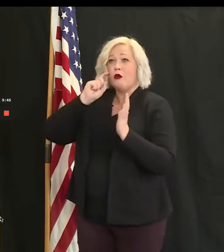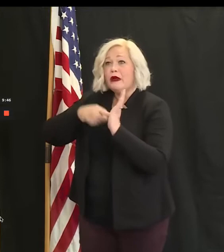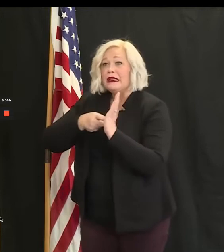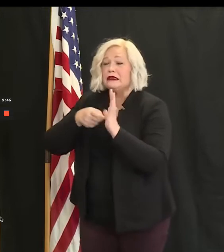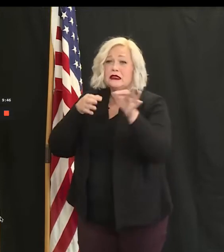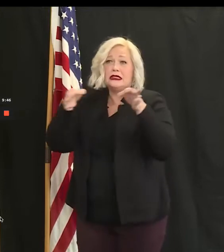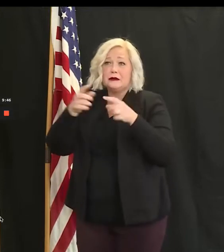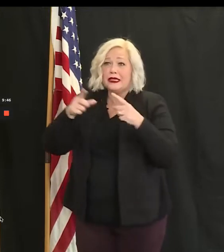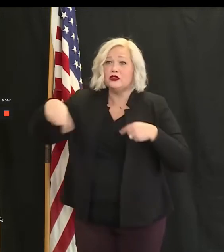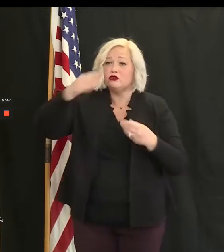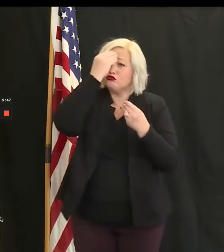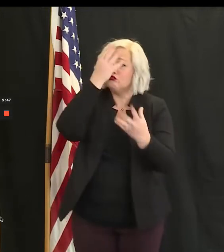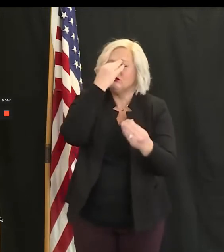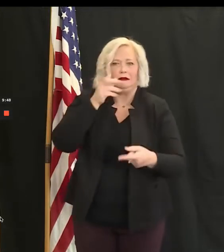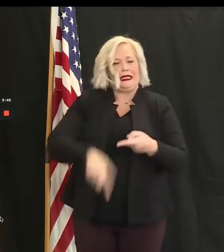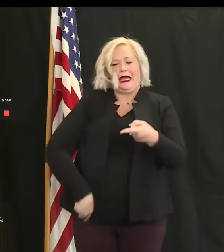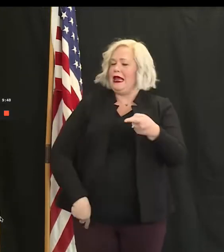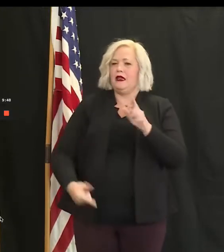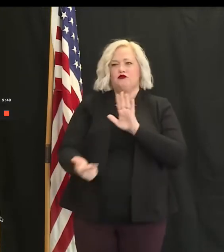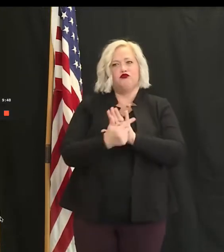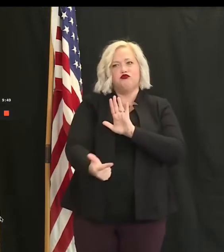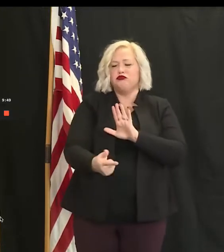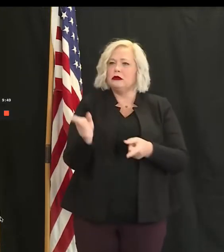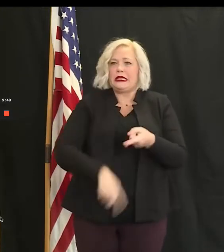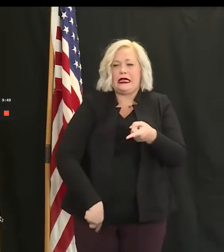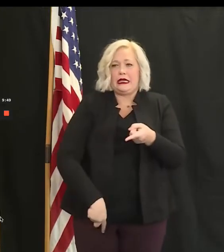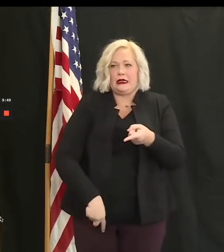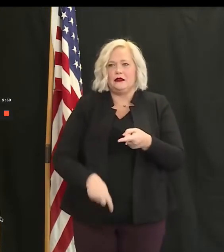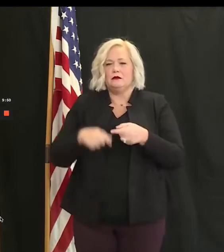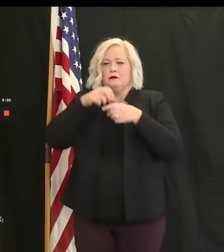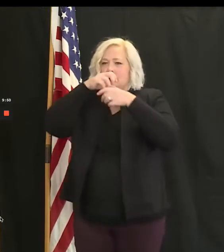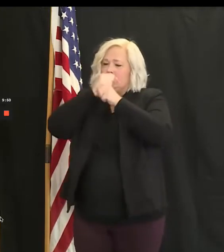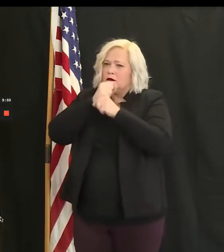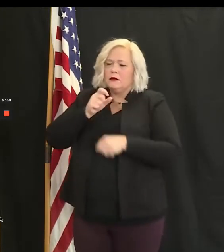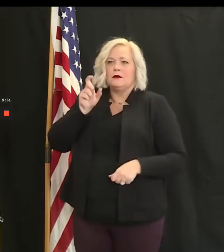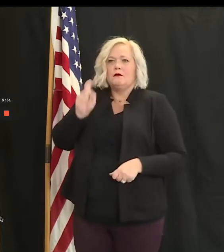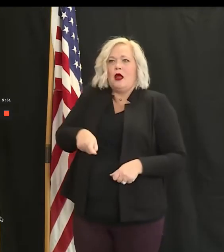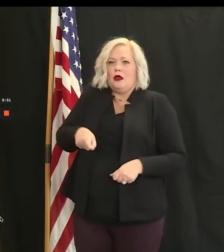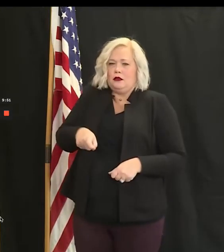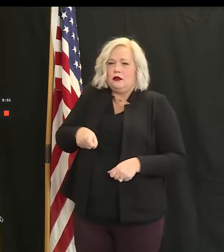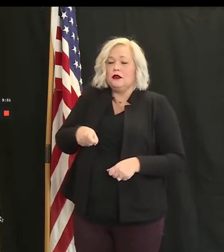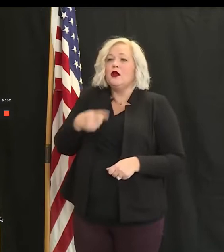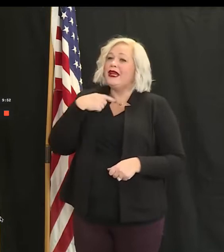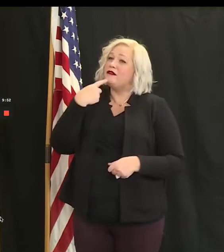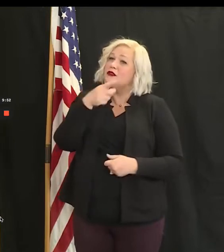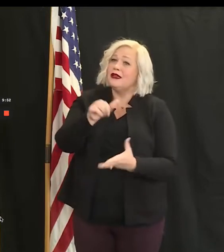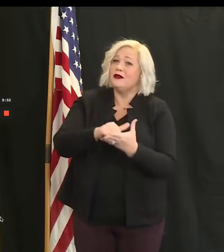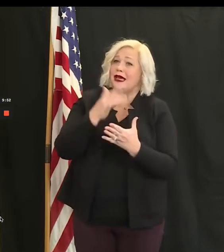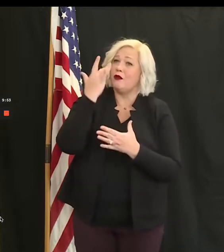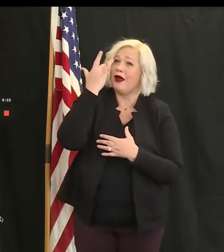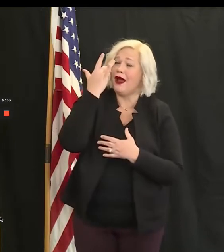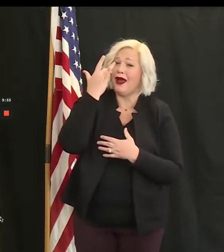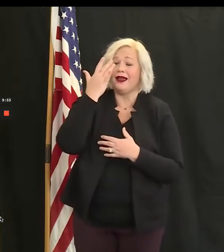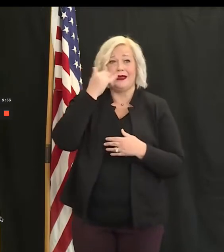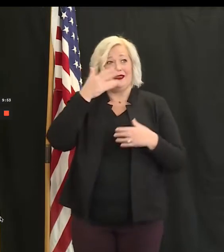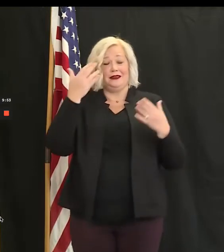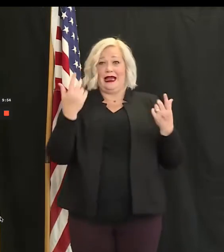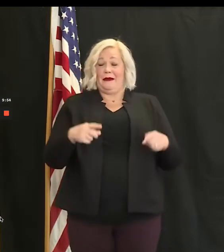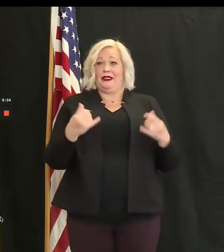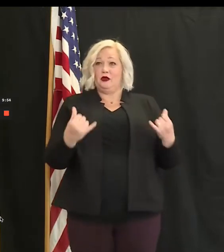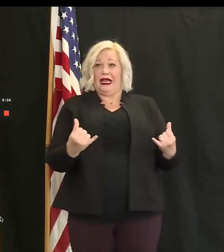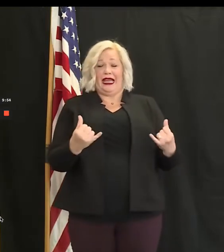evidence that was presented to the grand juror. We mentioned these secrecy and statutory provisions only because it was today, after the